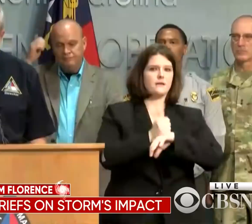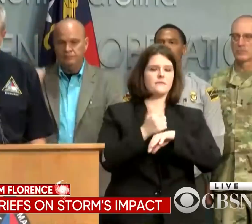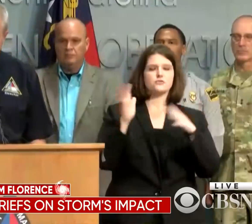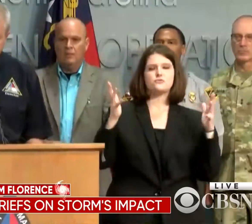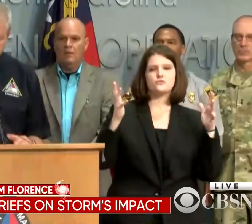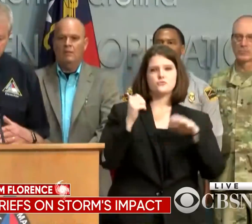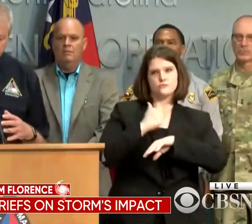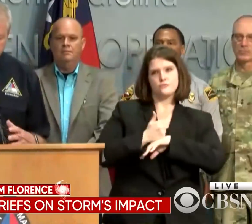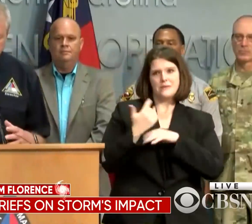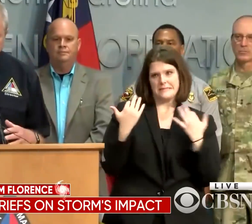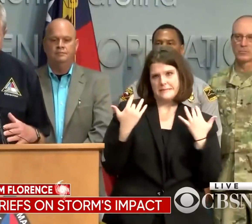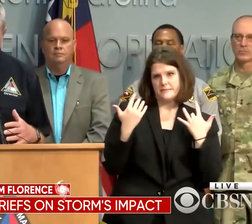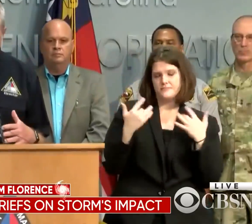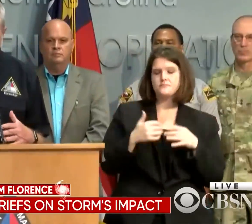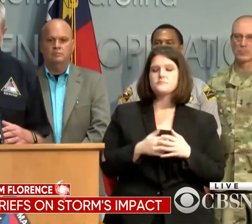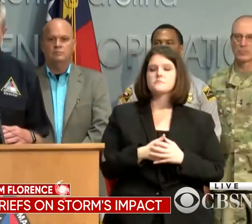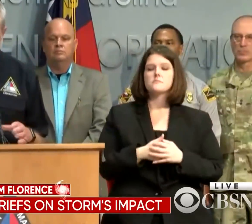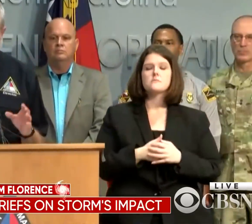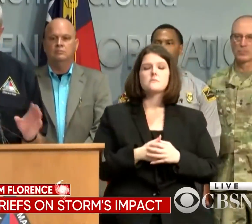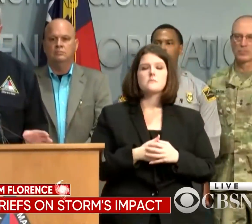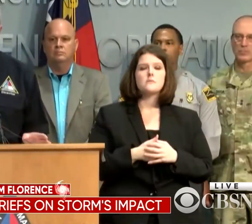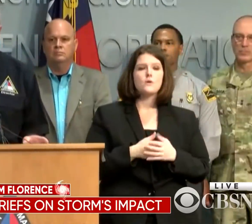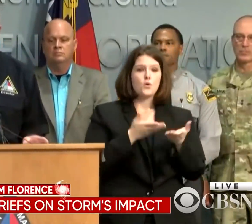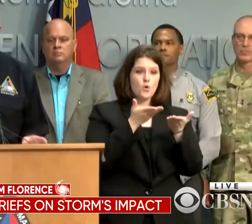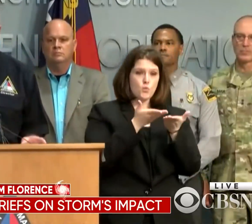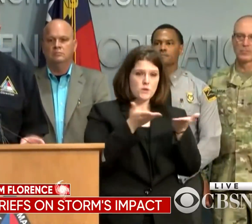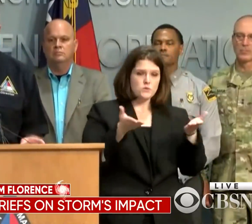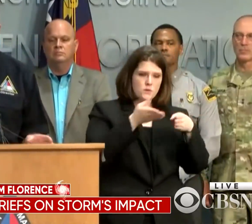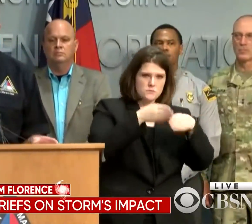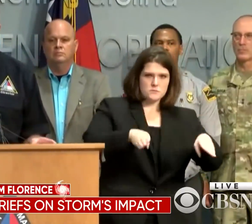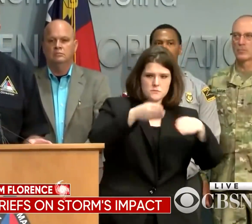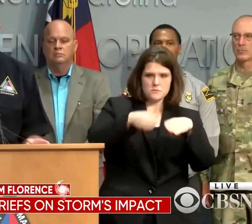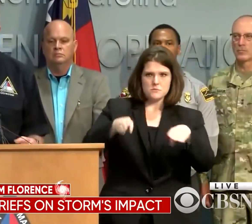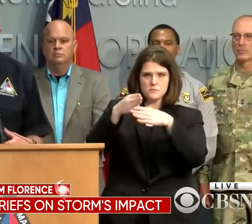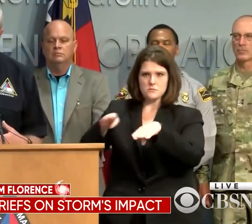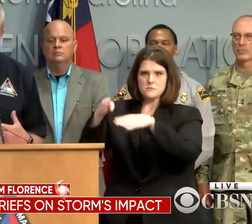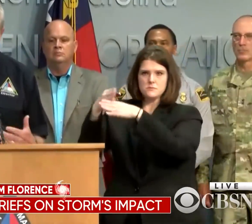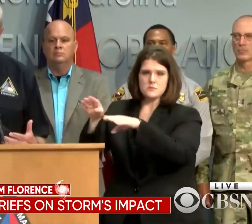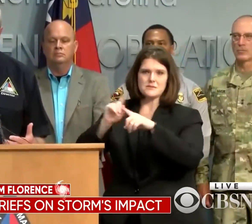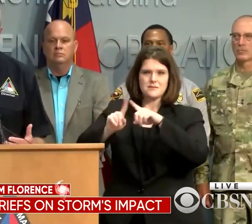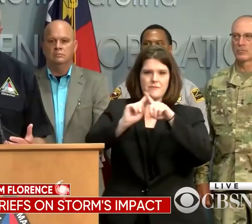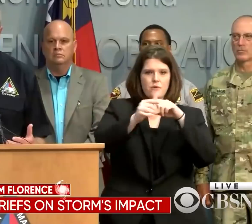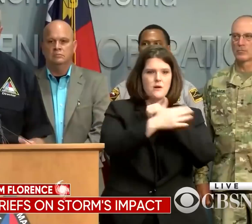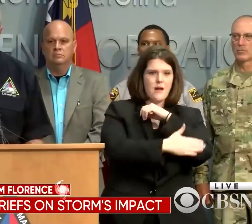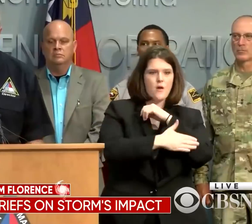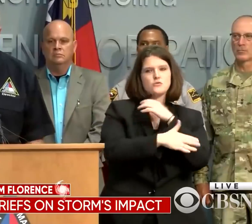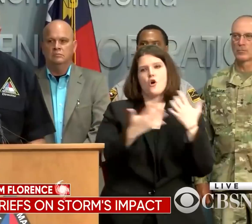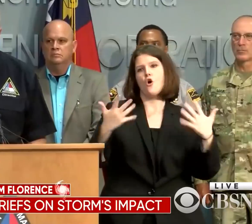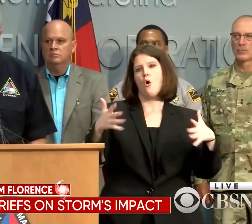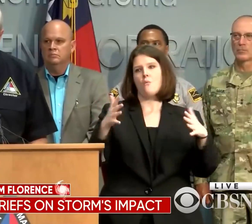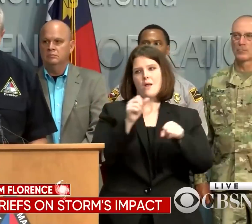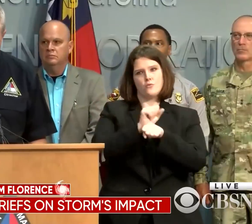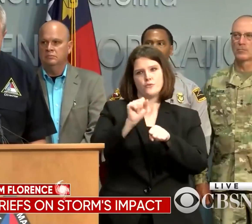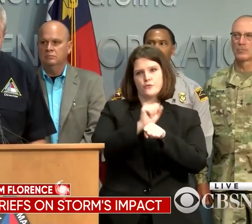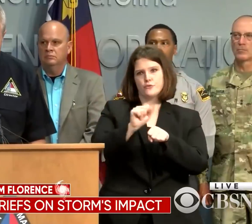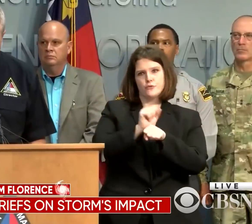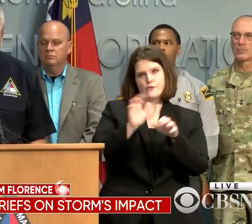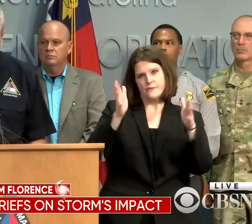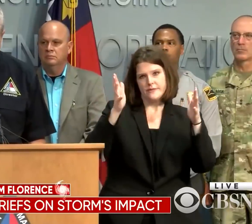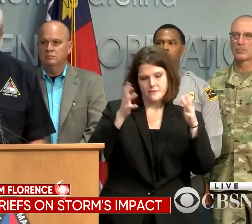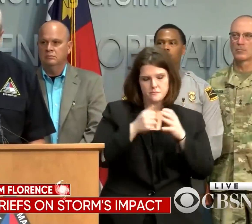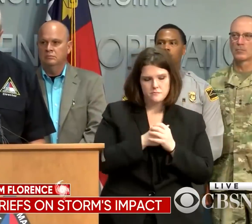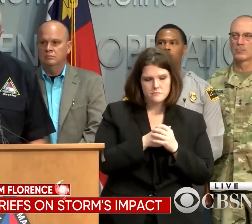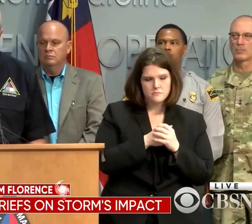we've also got a lot of resources chopped out to the counties already. They're already in operation.